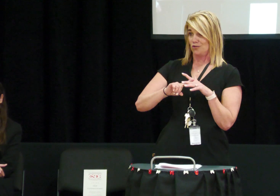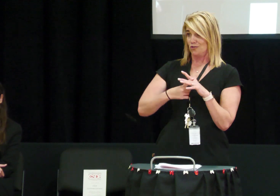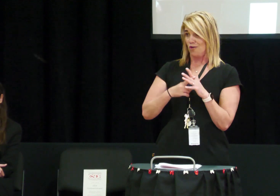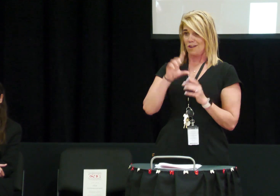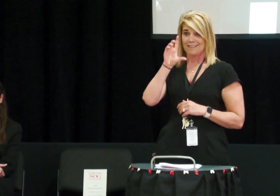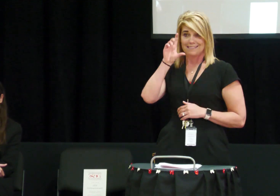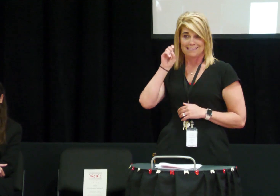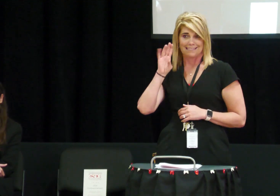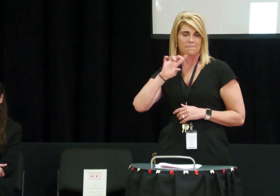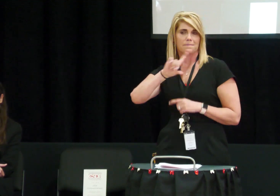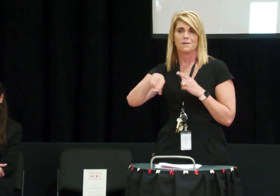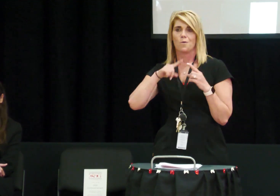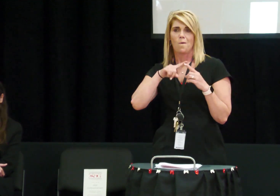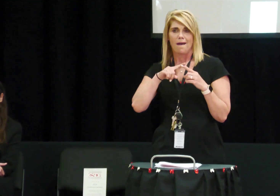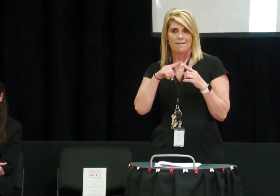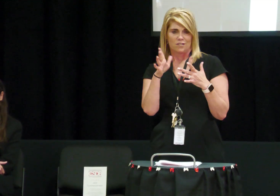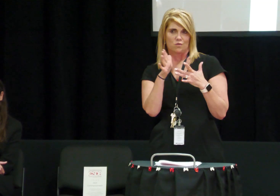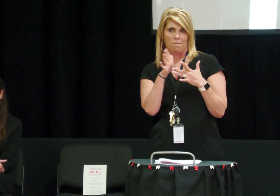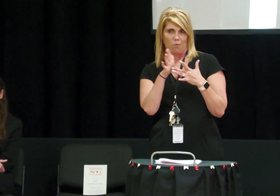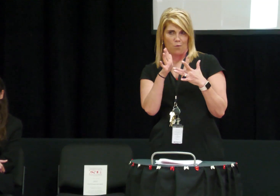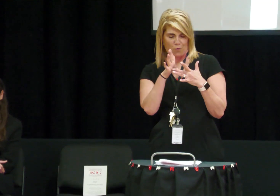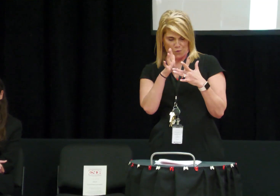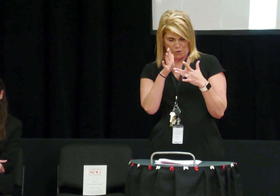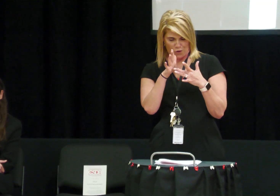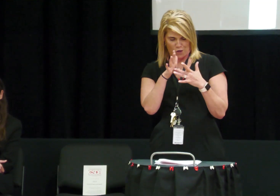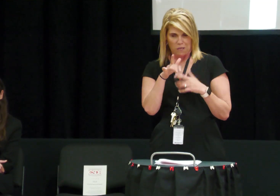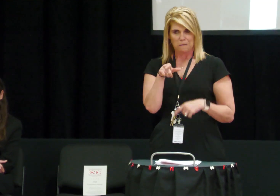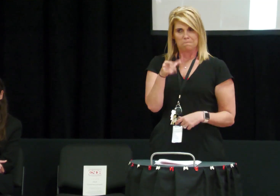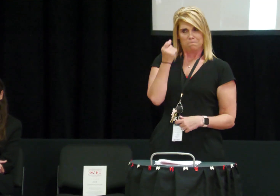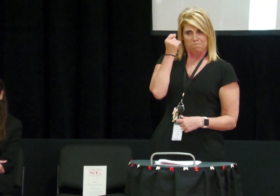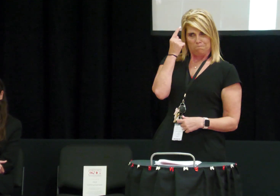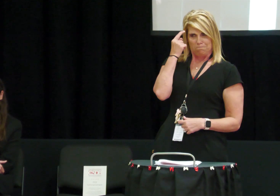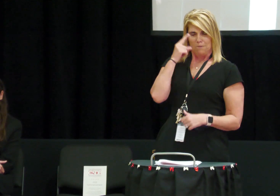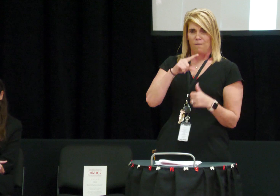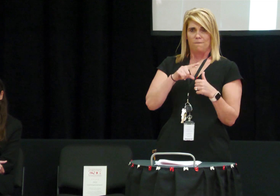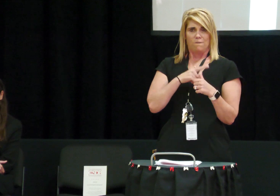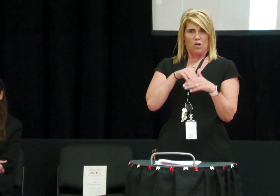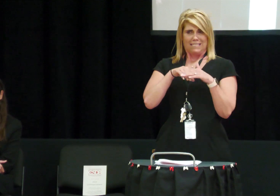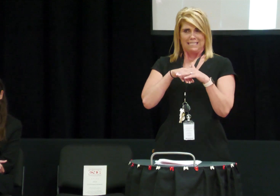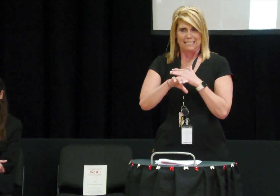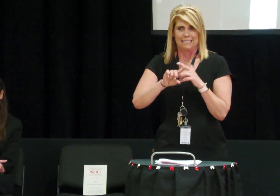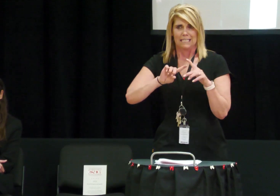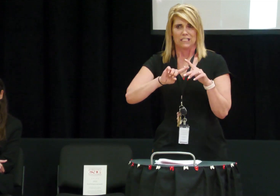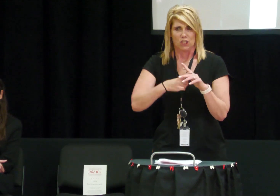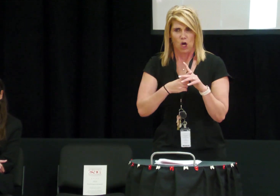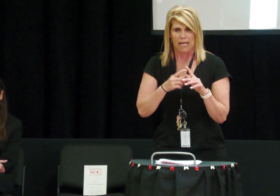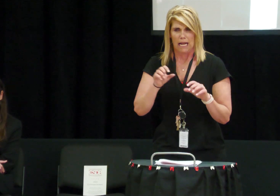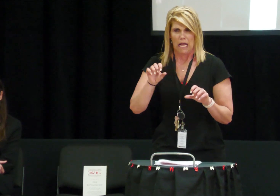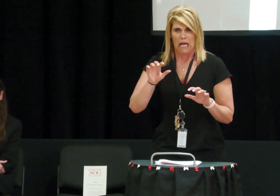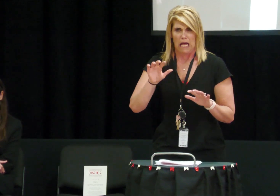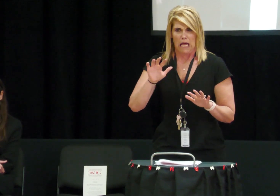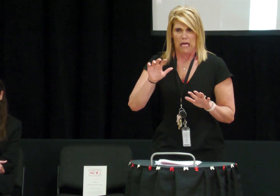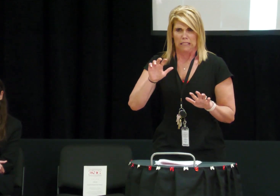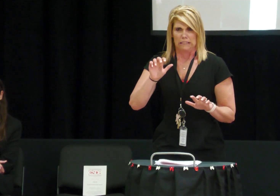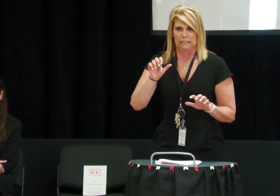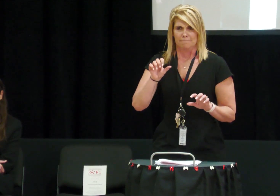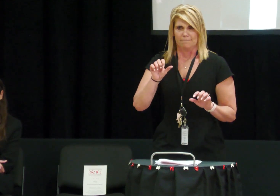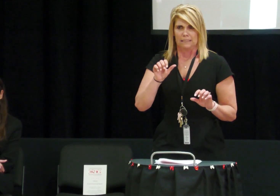This young man started here at CSDB when he was a sophomore. When he first came to CSDB, he